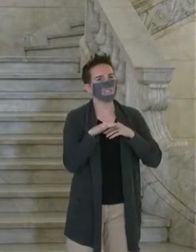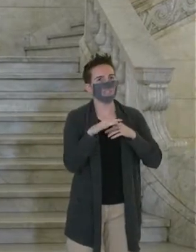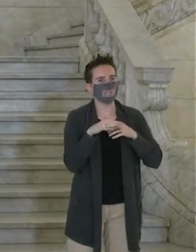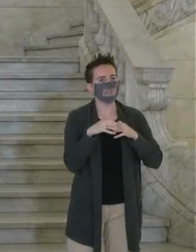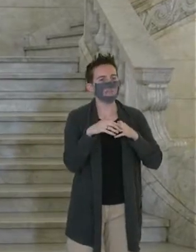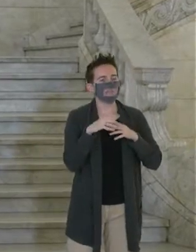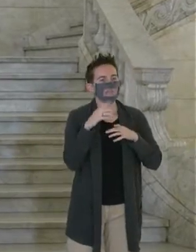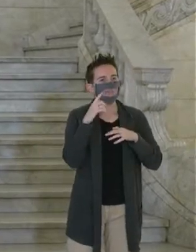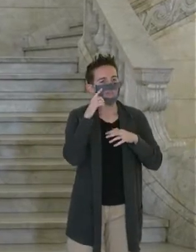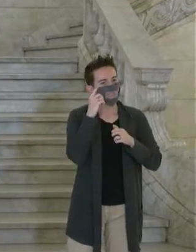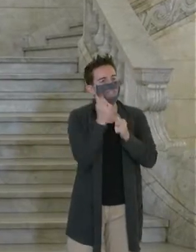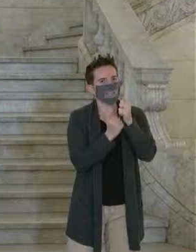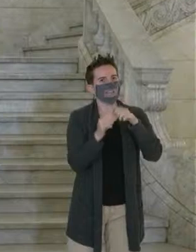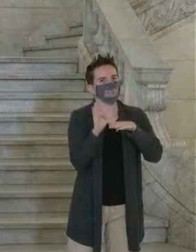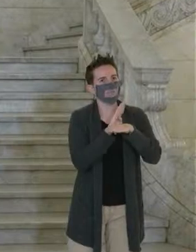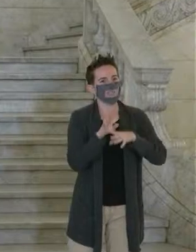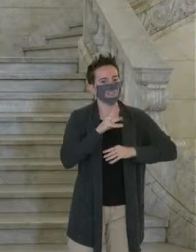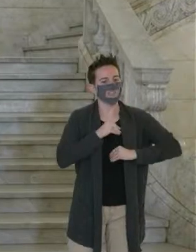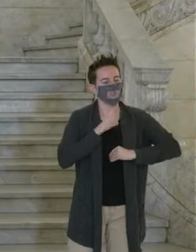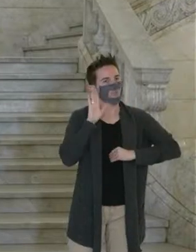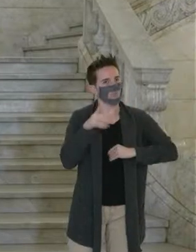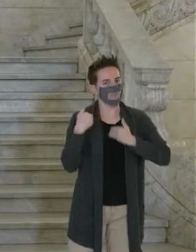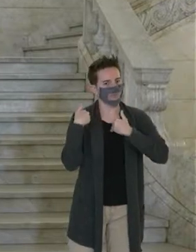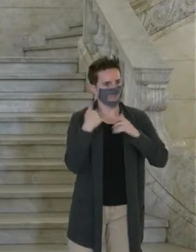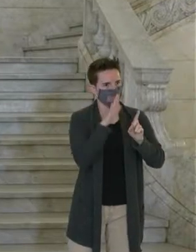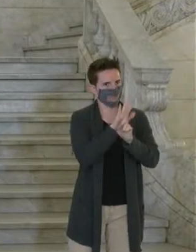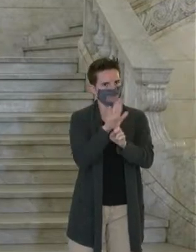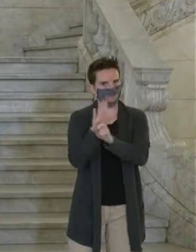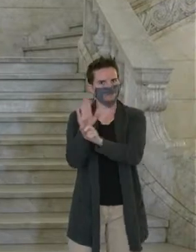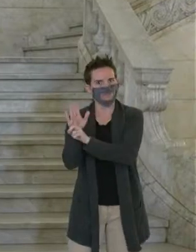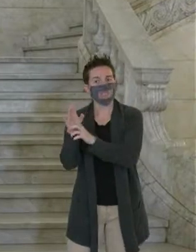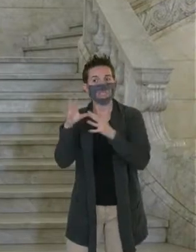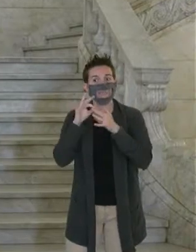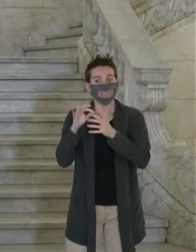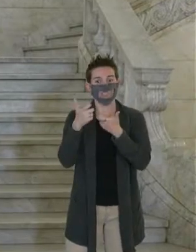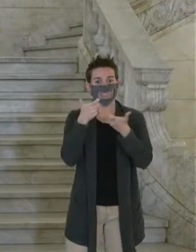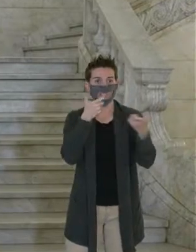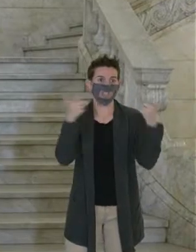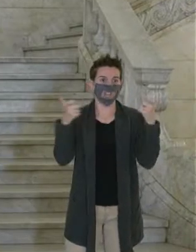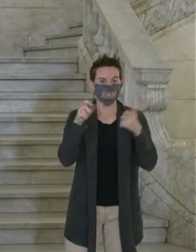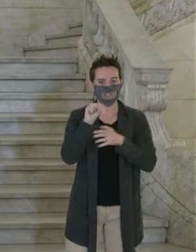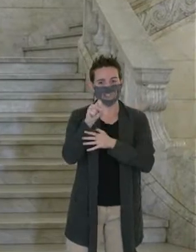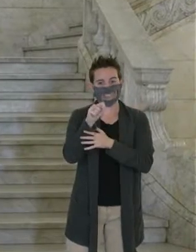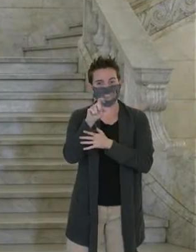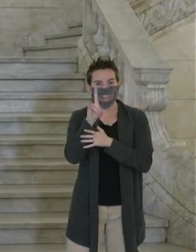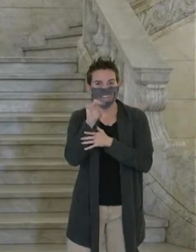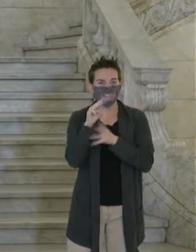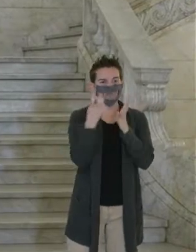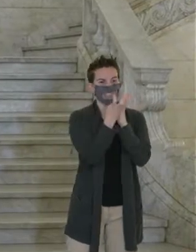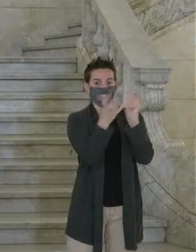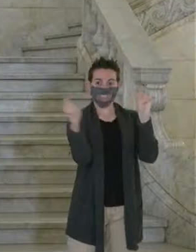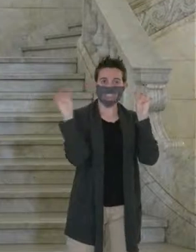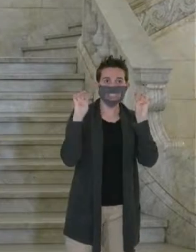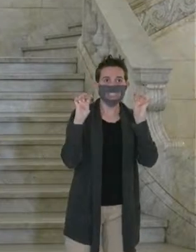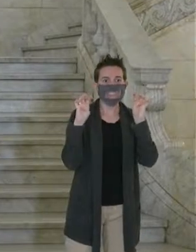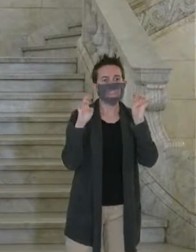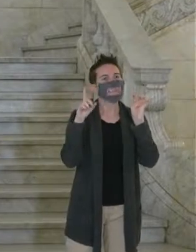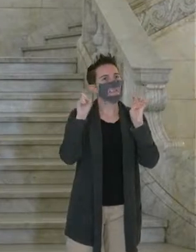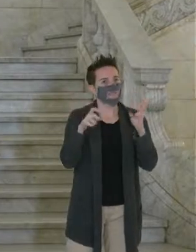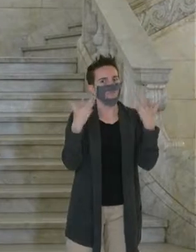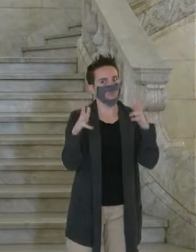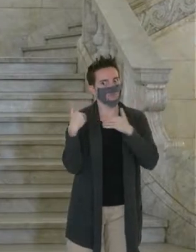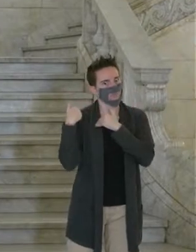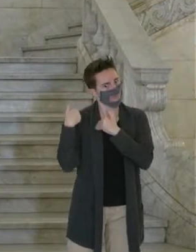every business owner is going to be responsible. They demonstrated that, especially our large venues. They're particularly responsible because they want to keep their employees and their patrons